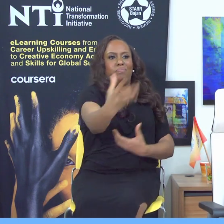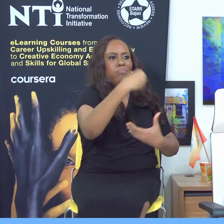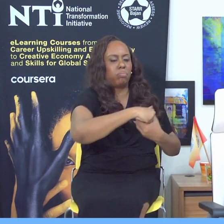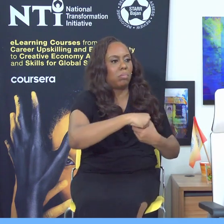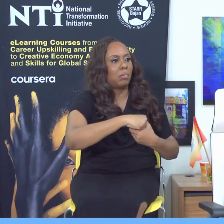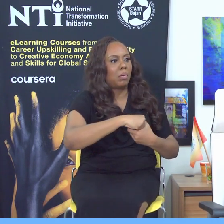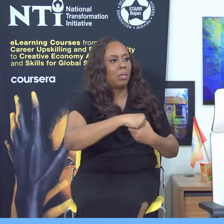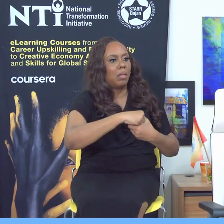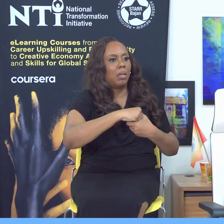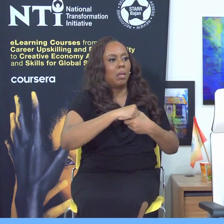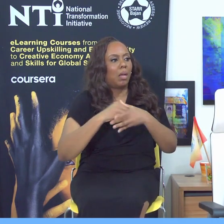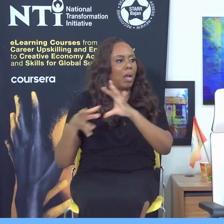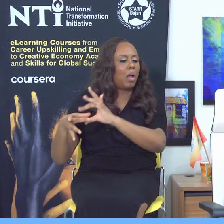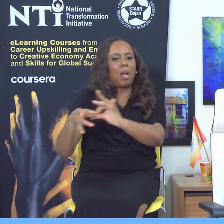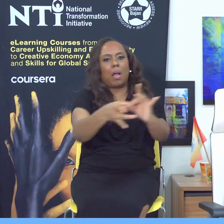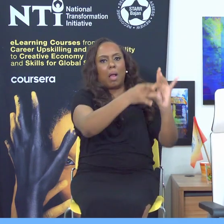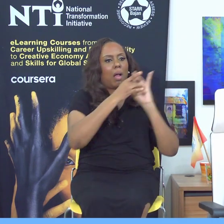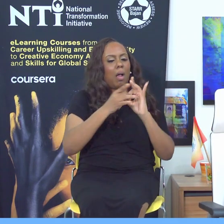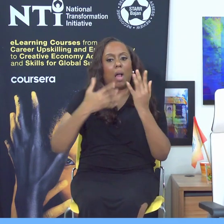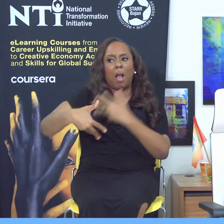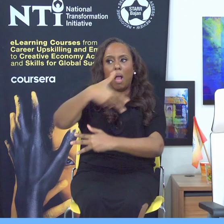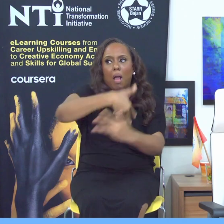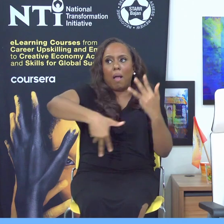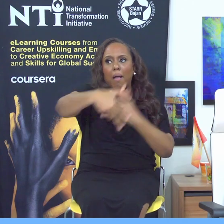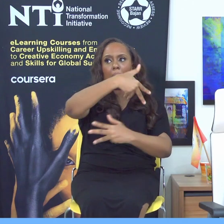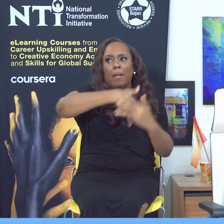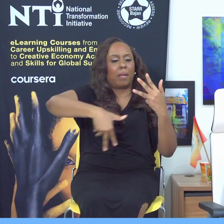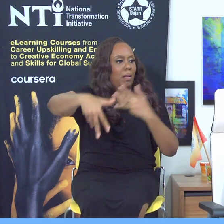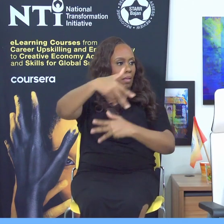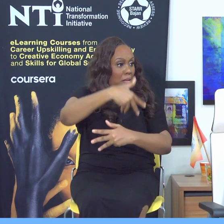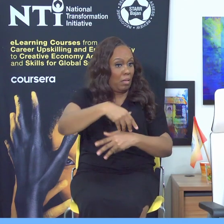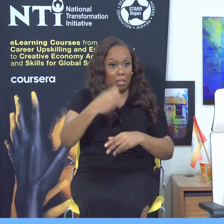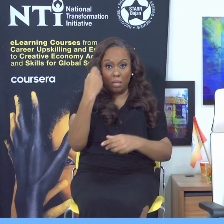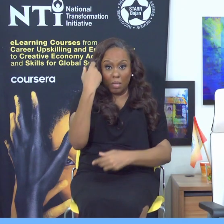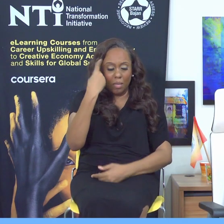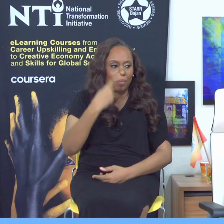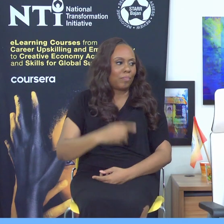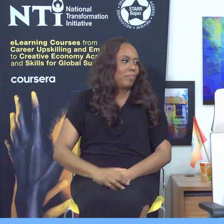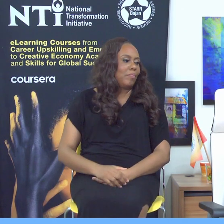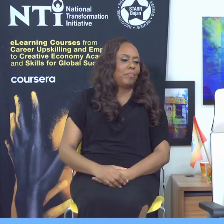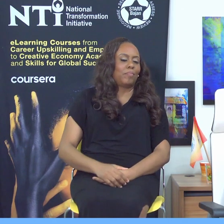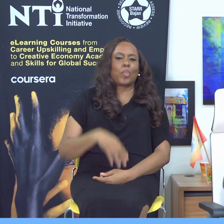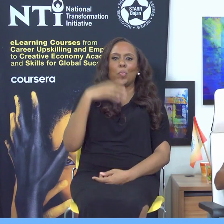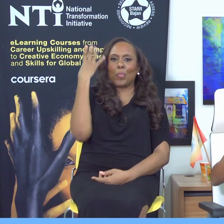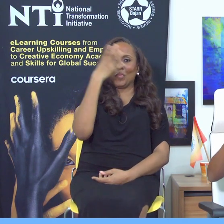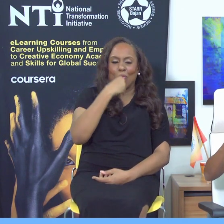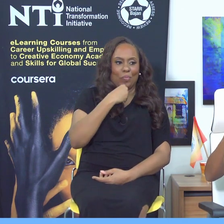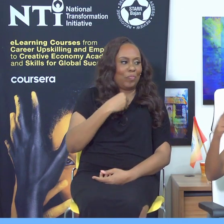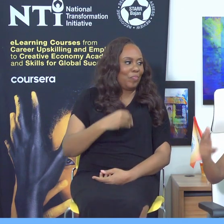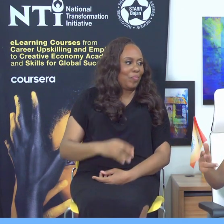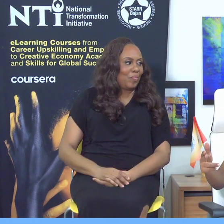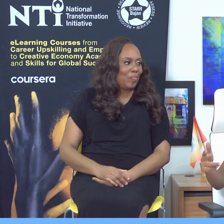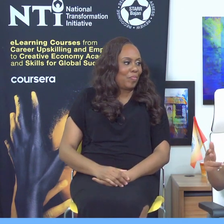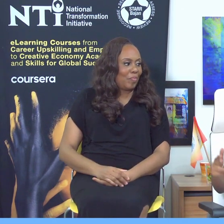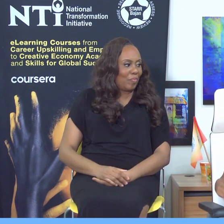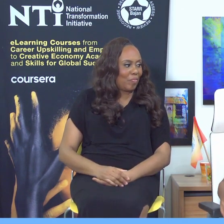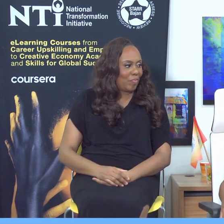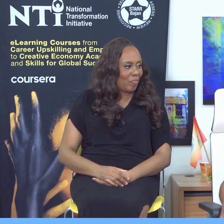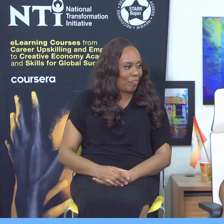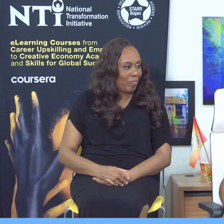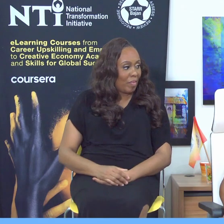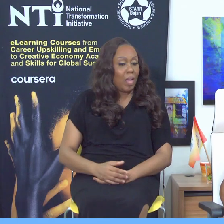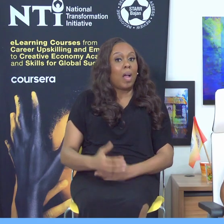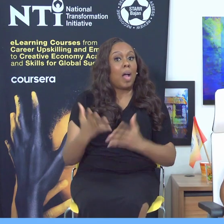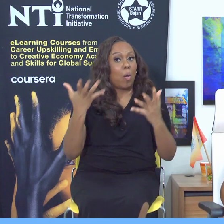another. We all going to be interact one another. It's a beautiful thought. Yeah. And I want to take it one step further by